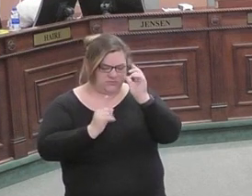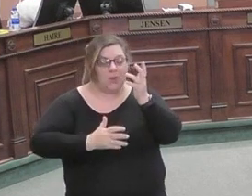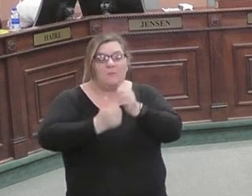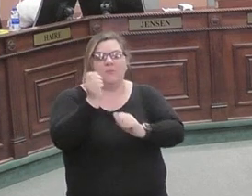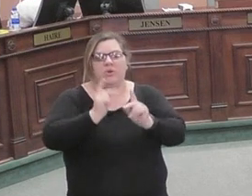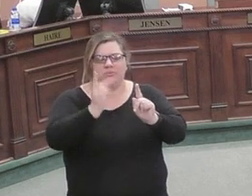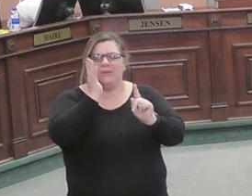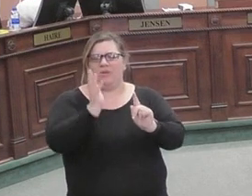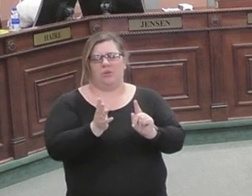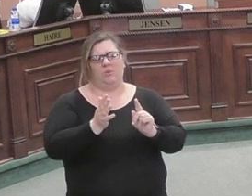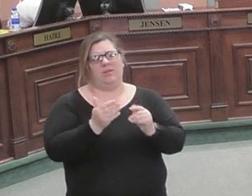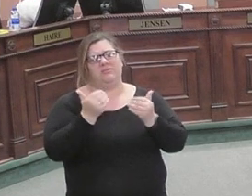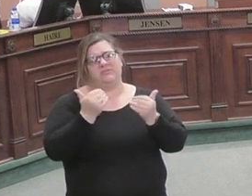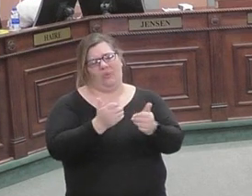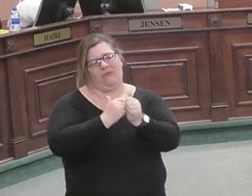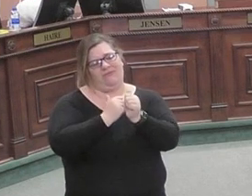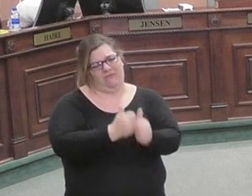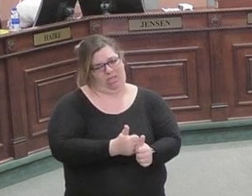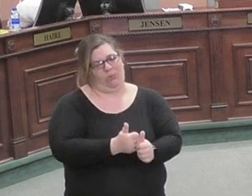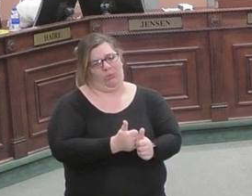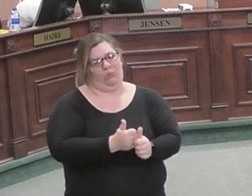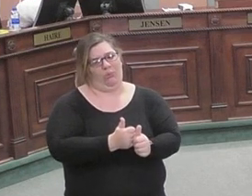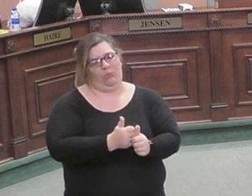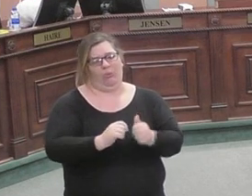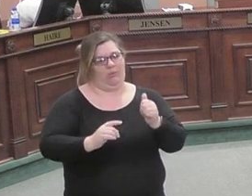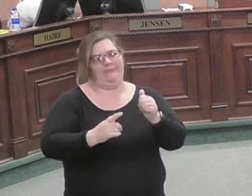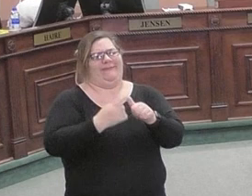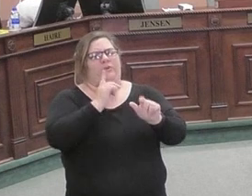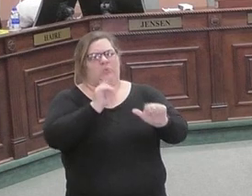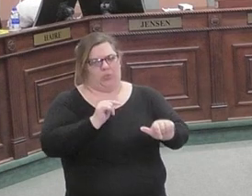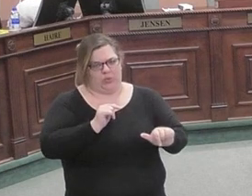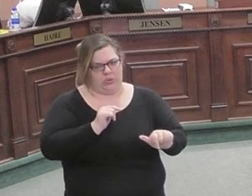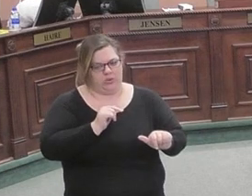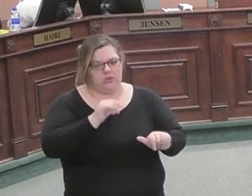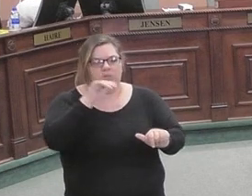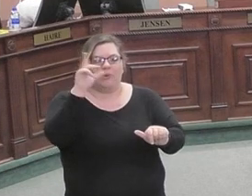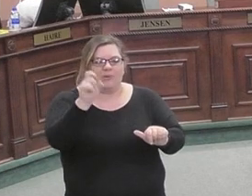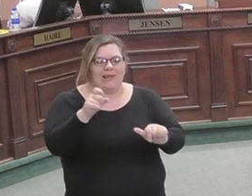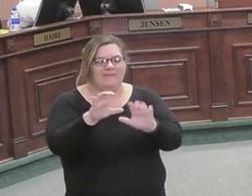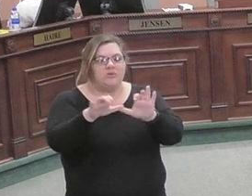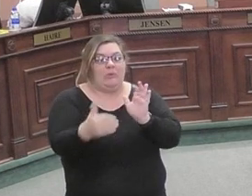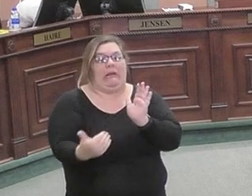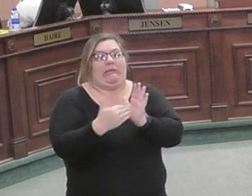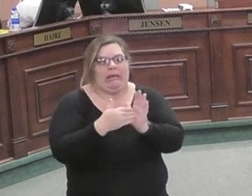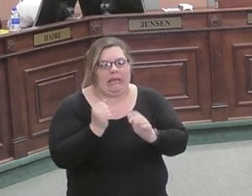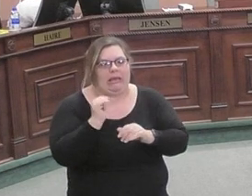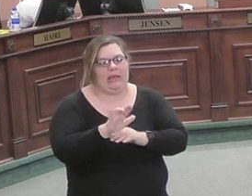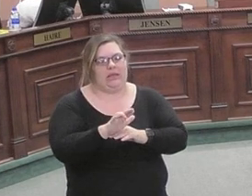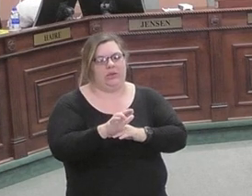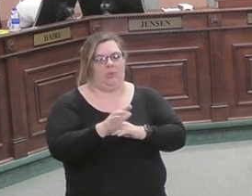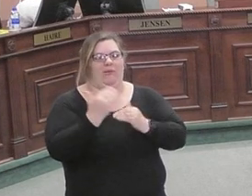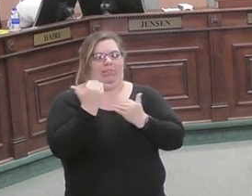will comply and do the things that are in the first order. And you don't really need to do it again or to tighten it.